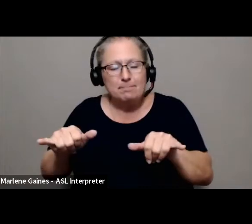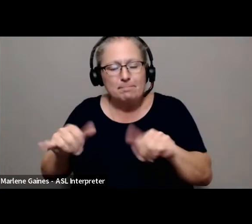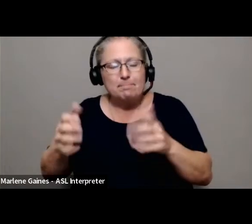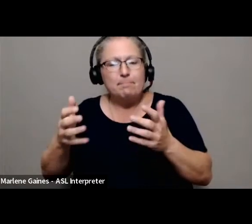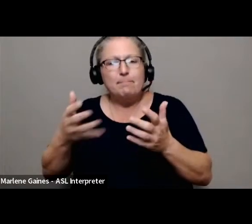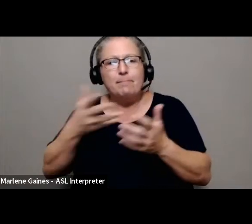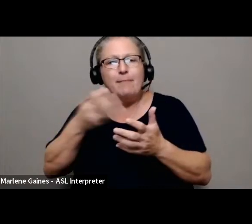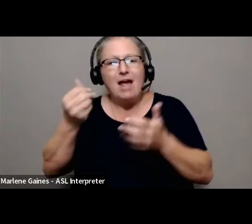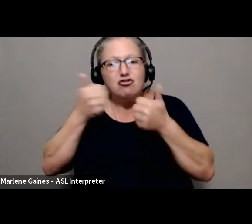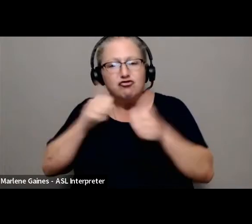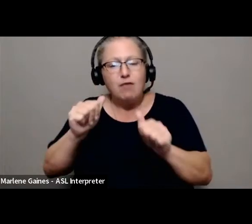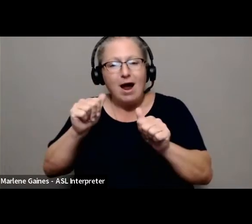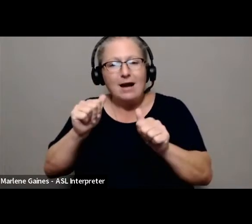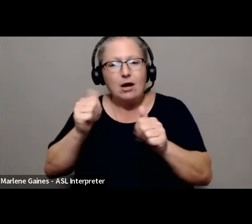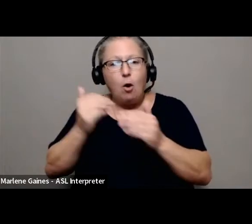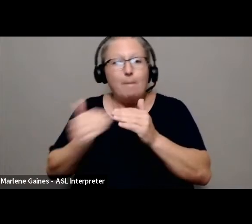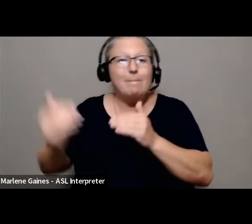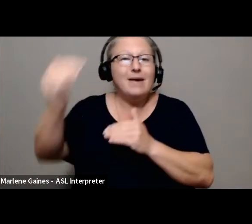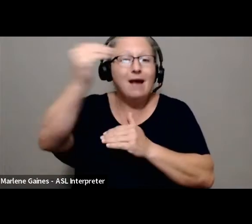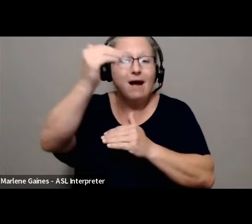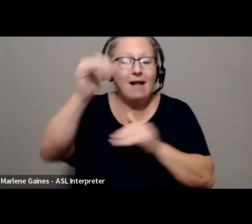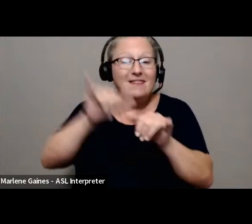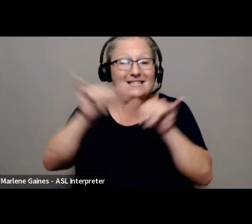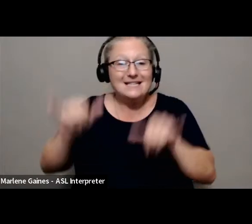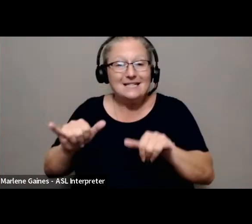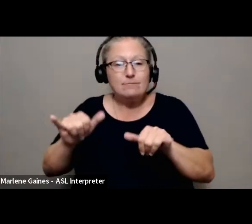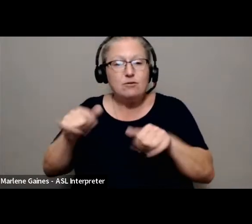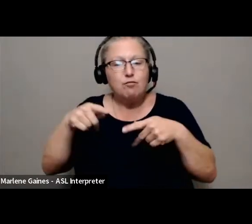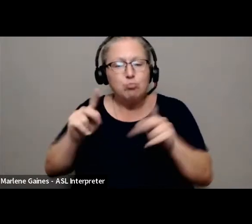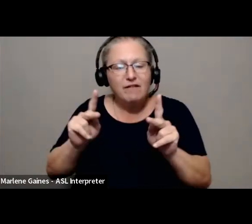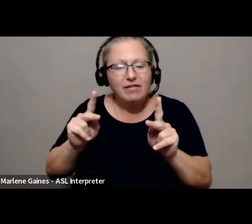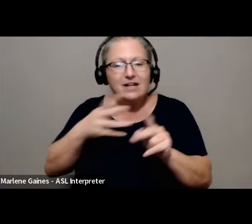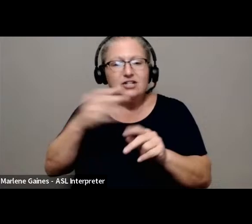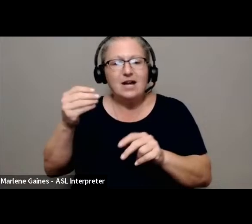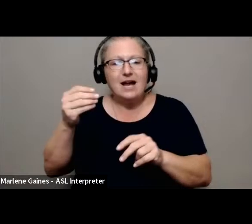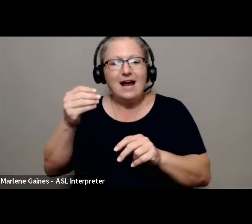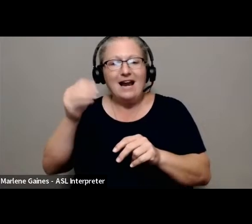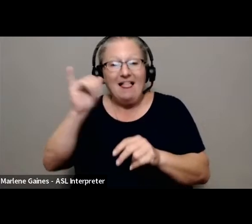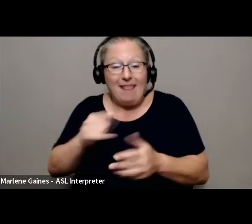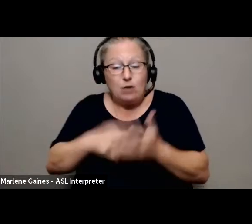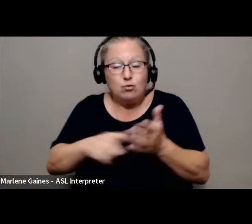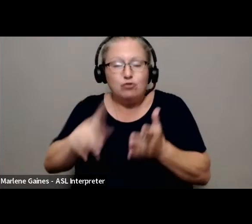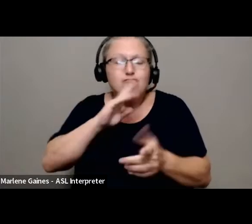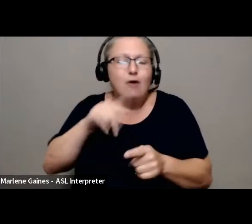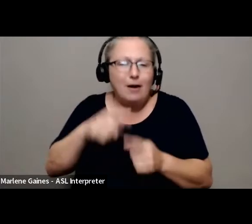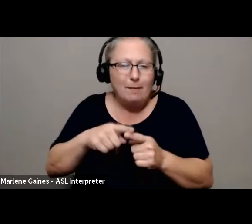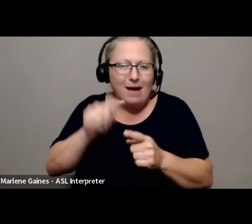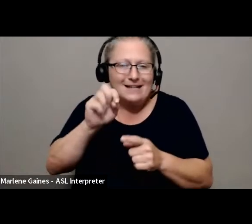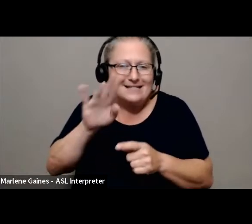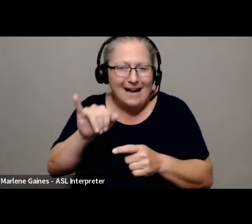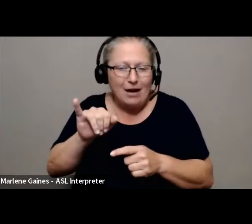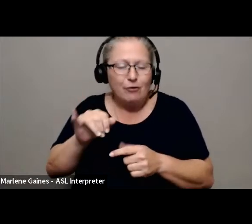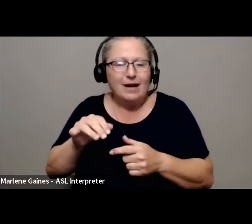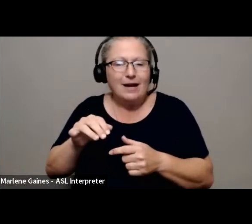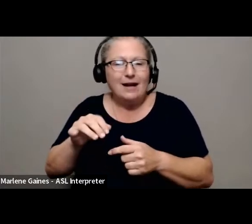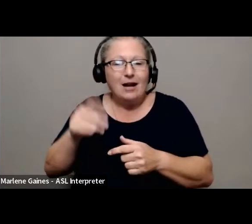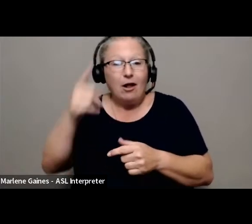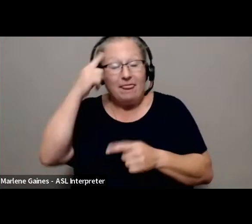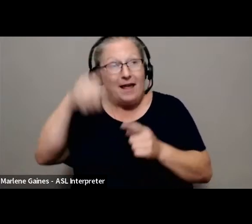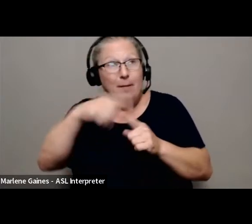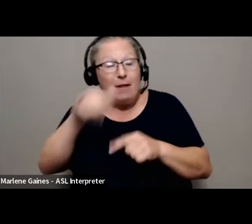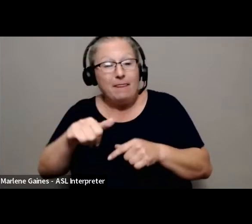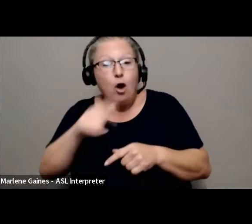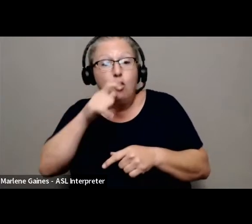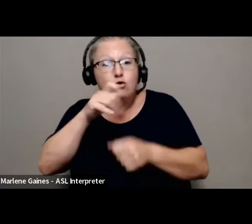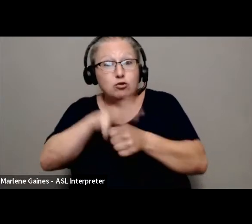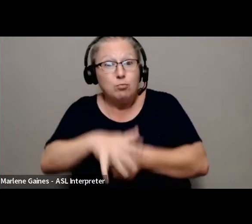and trying to go beyond the systems of privilege and that's what you were talking about, Terry. Yeah, you know, when you really think about it, who